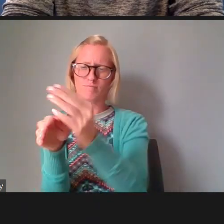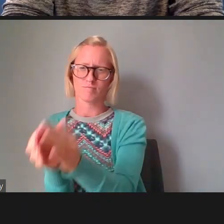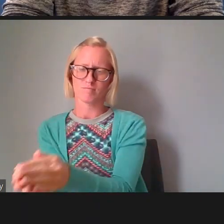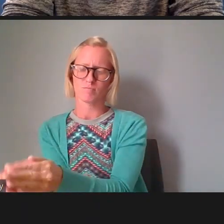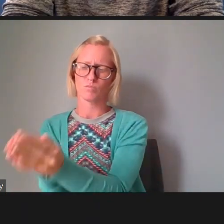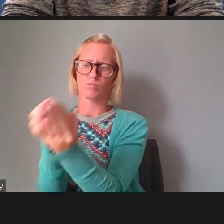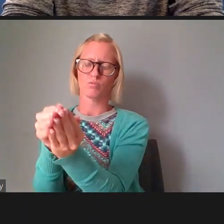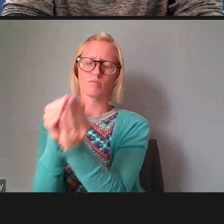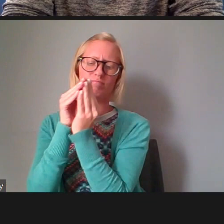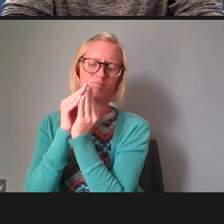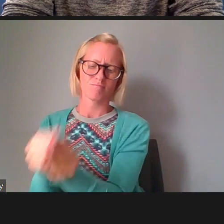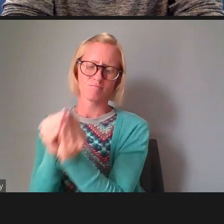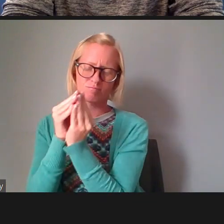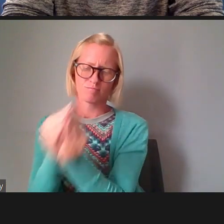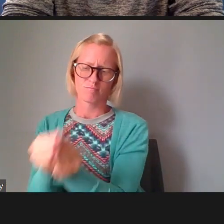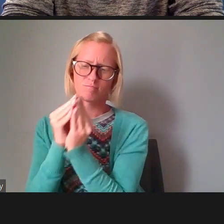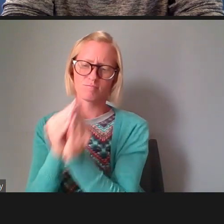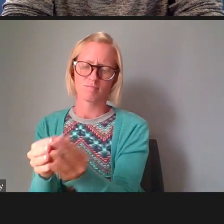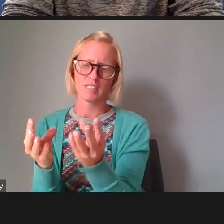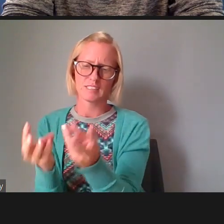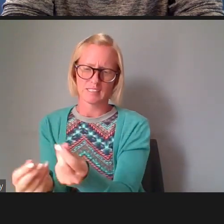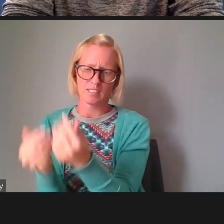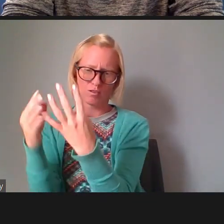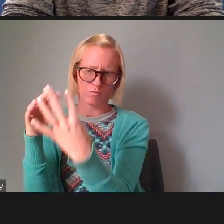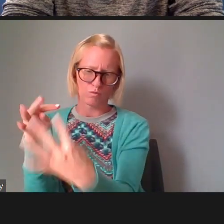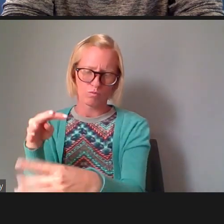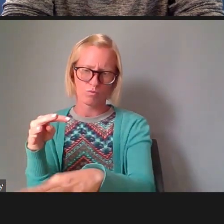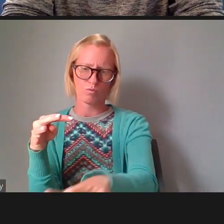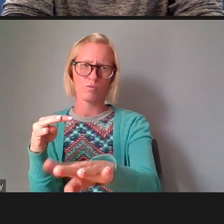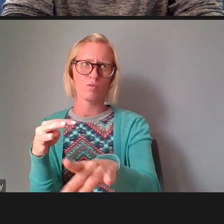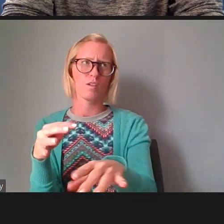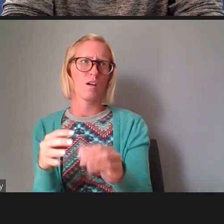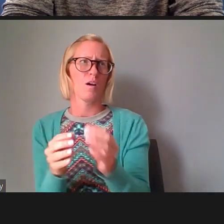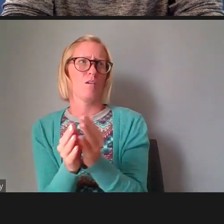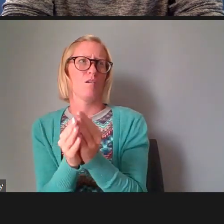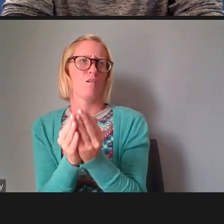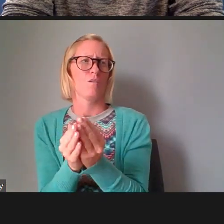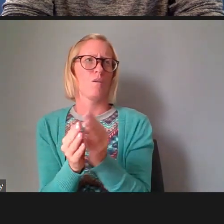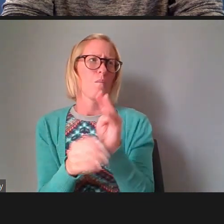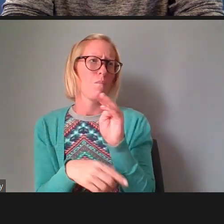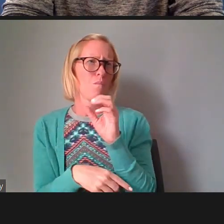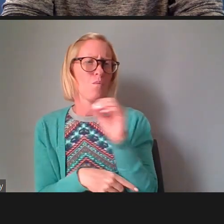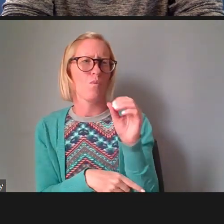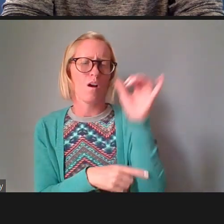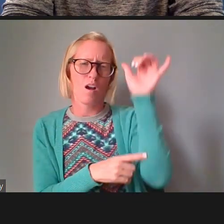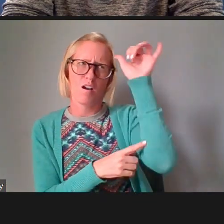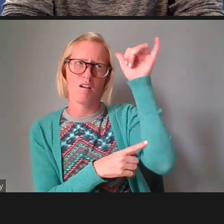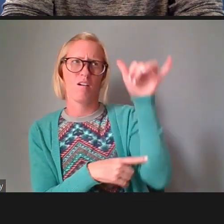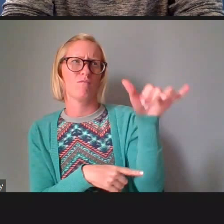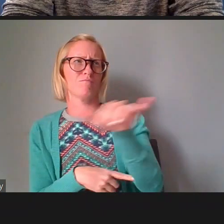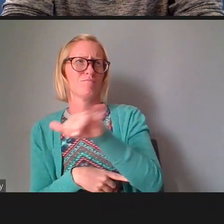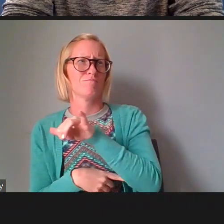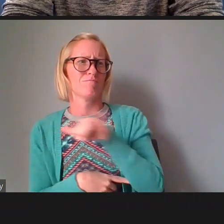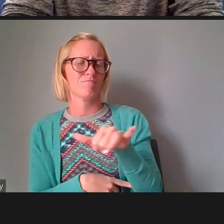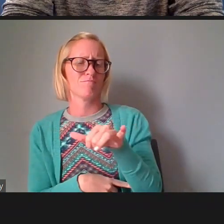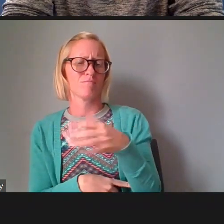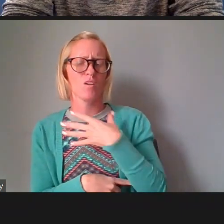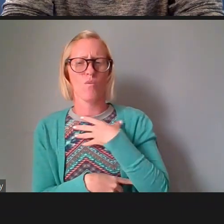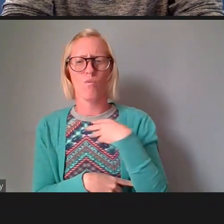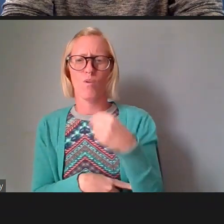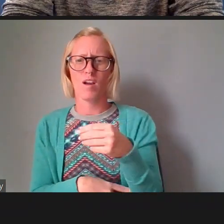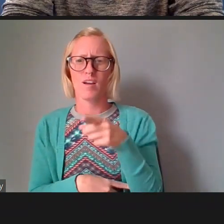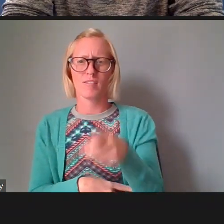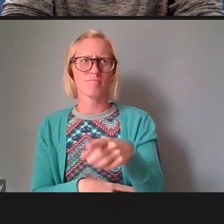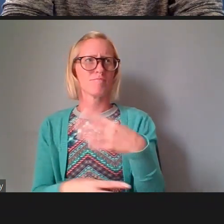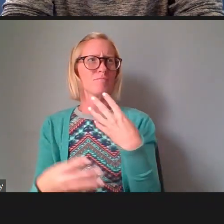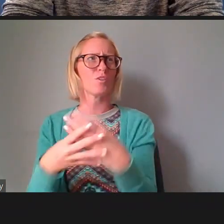shook sand out of the deep tube. Moves like a cow, he said. He had some white stones too, and a bird cage with a